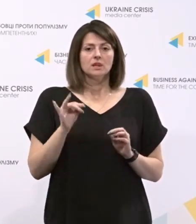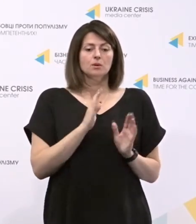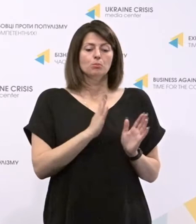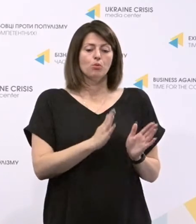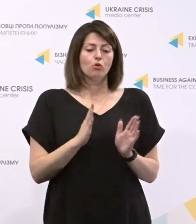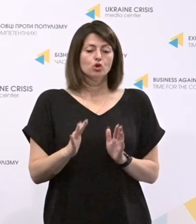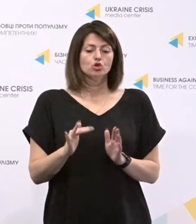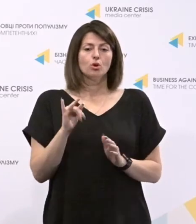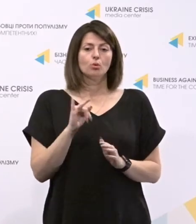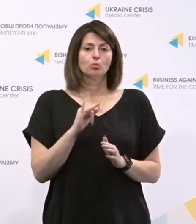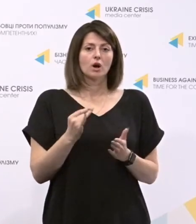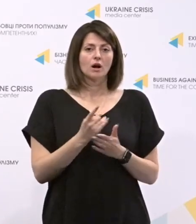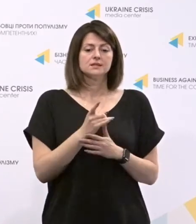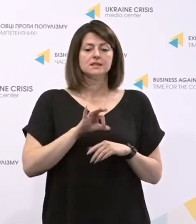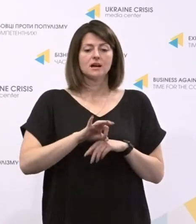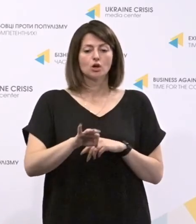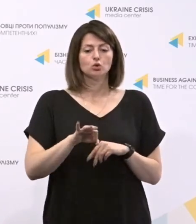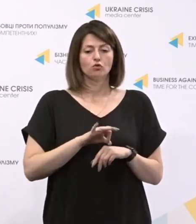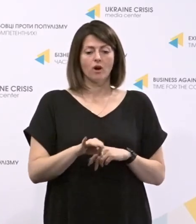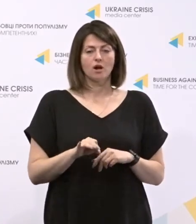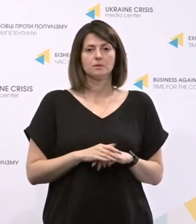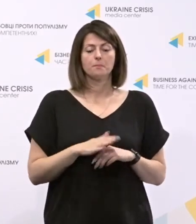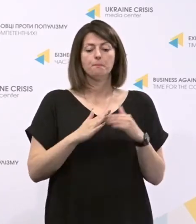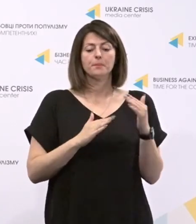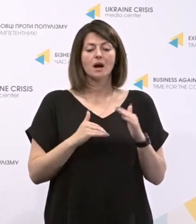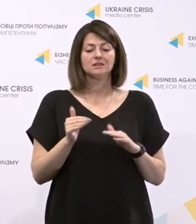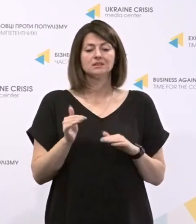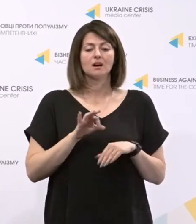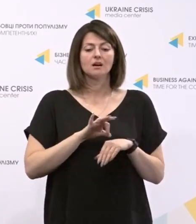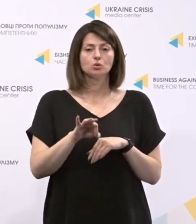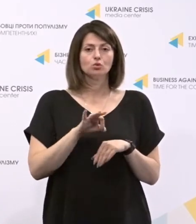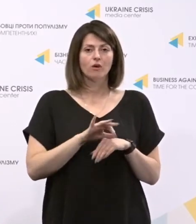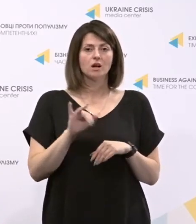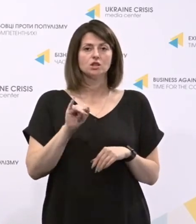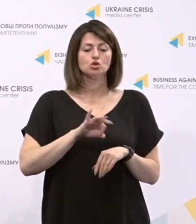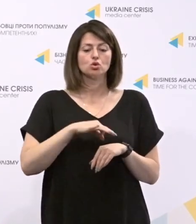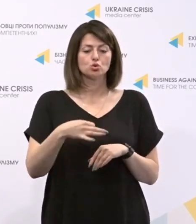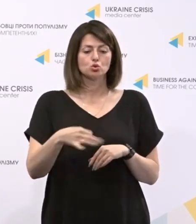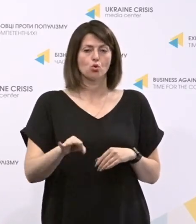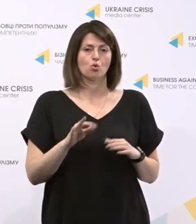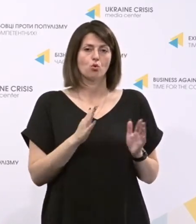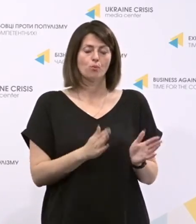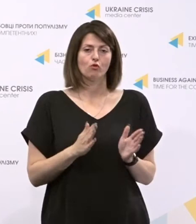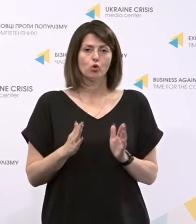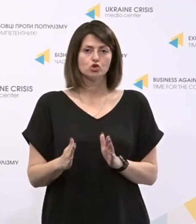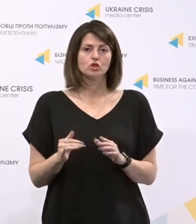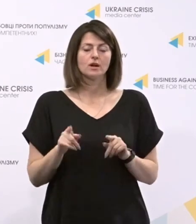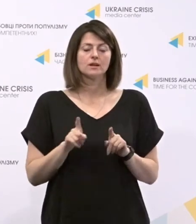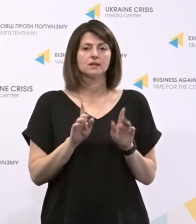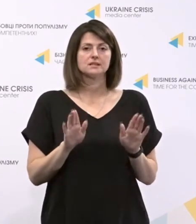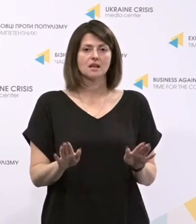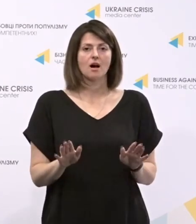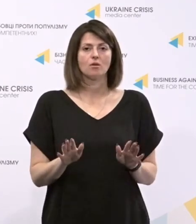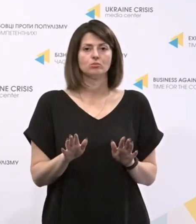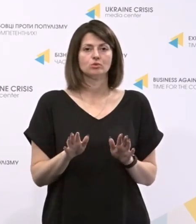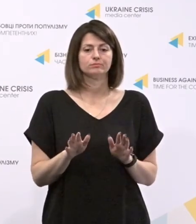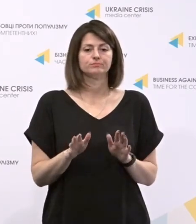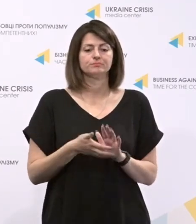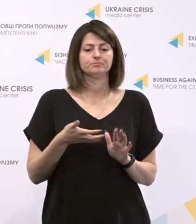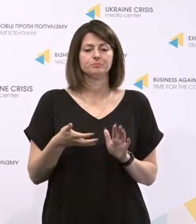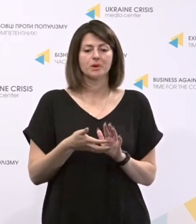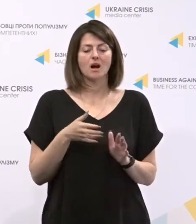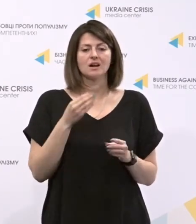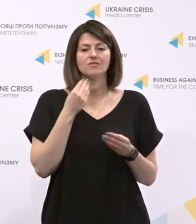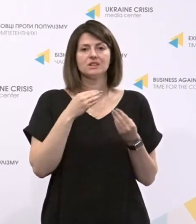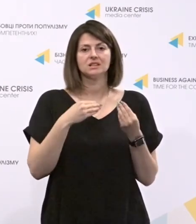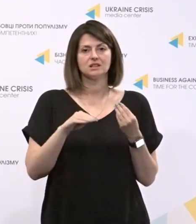The practice of torture and ill treatment, as well as the lack of effective investigation and prosecution of perpetrators of